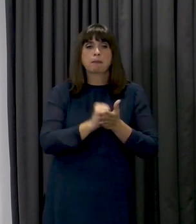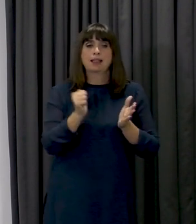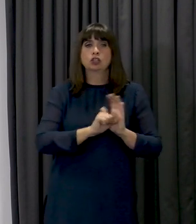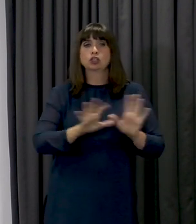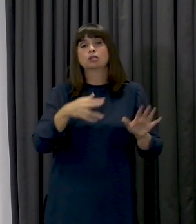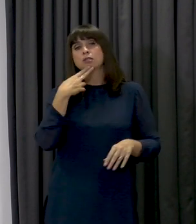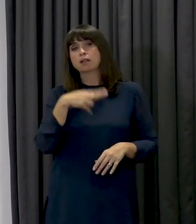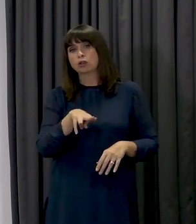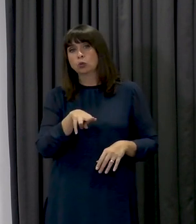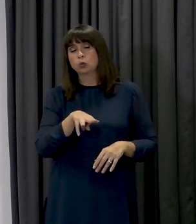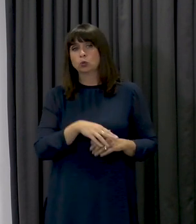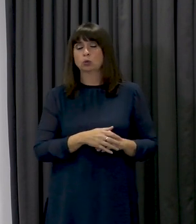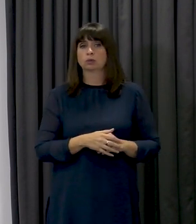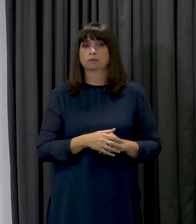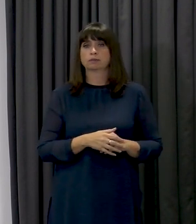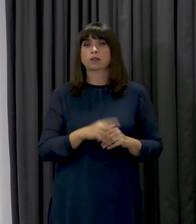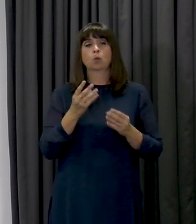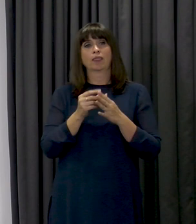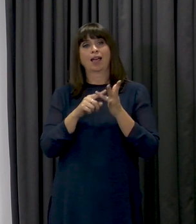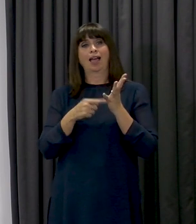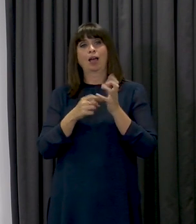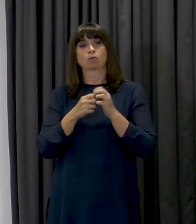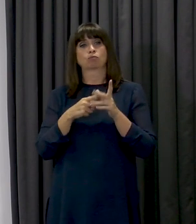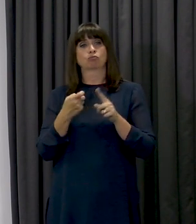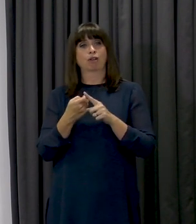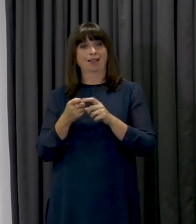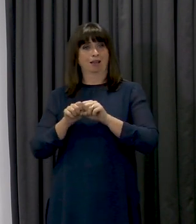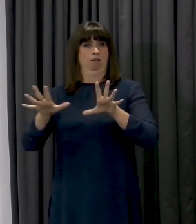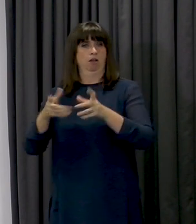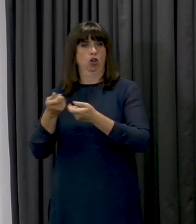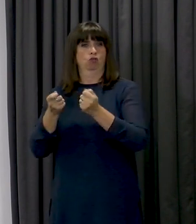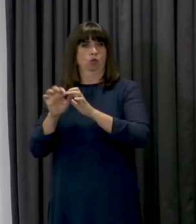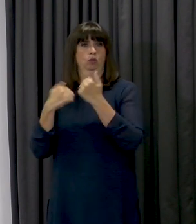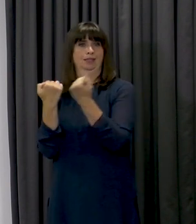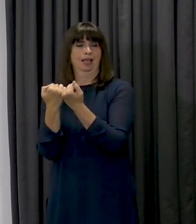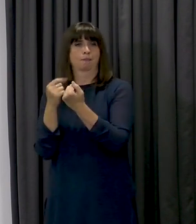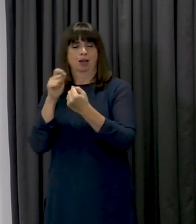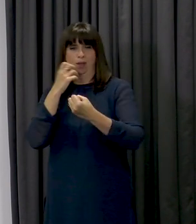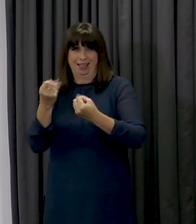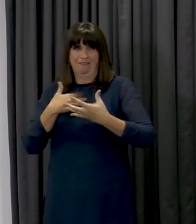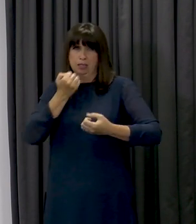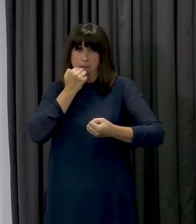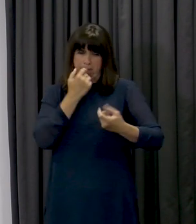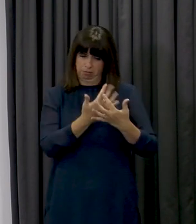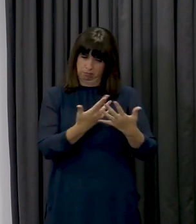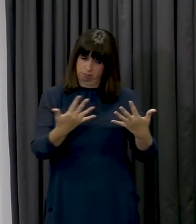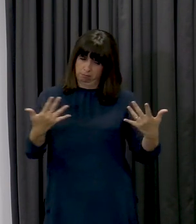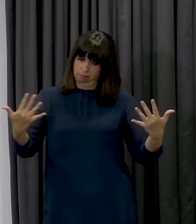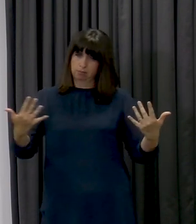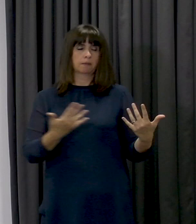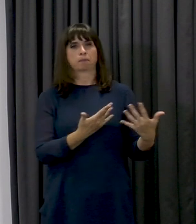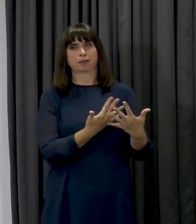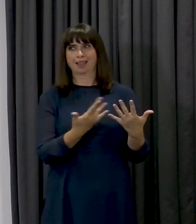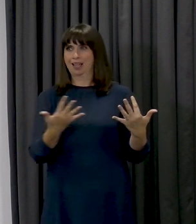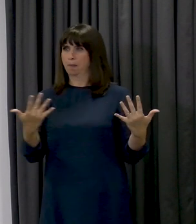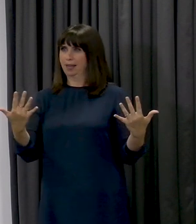this afternoon with the outbreak control team report, and that will give us a proper evidence-based